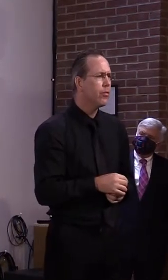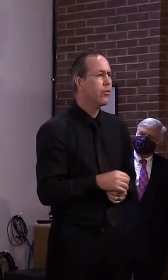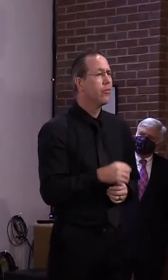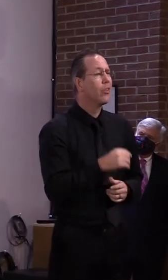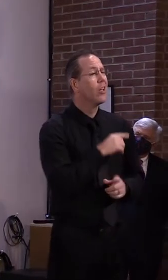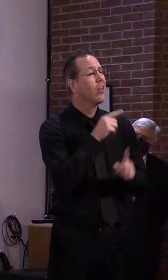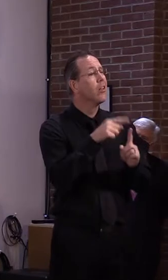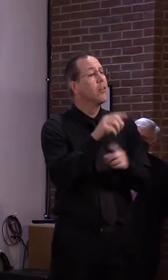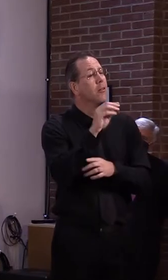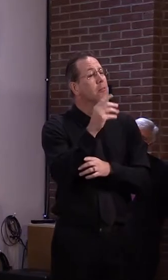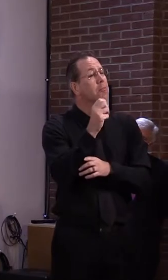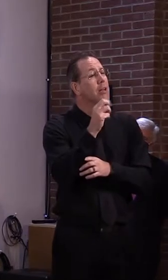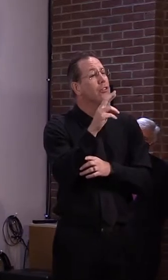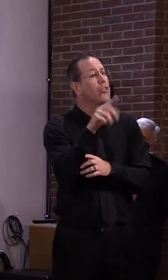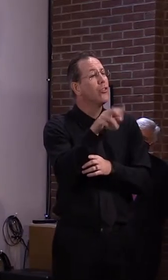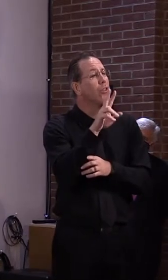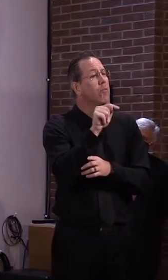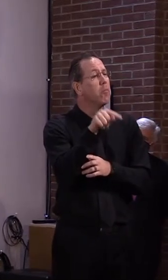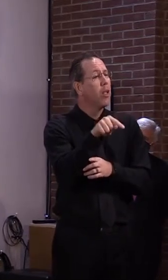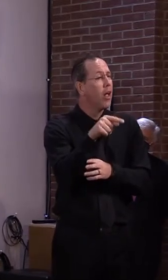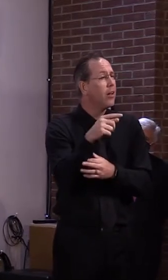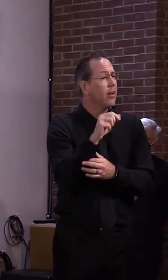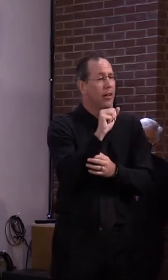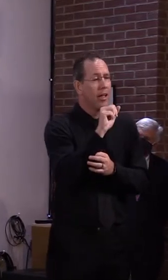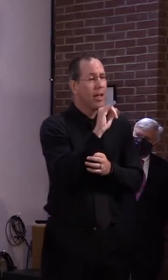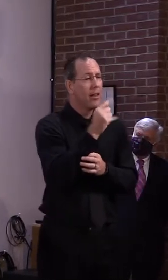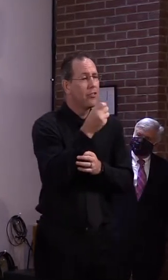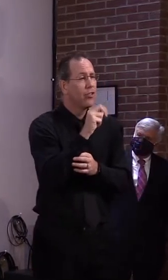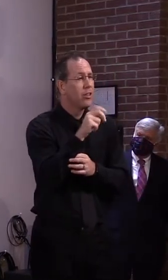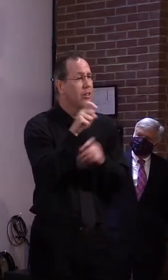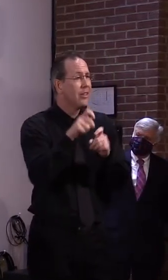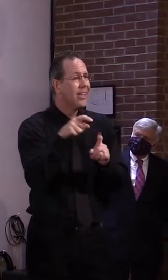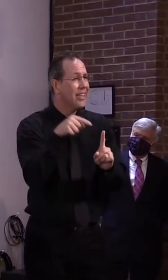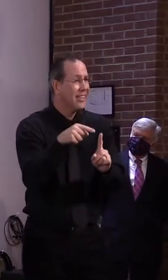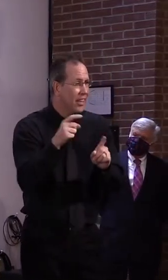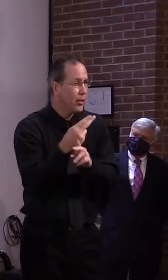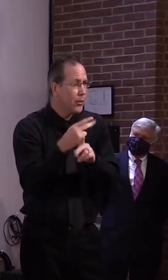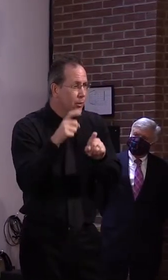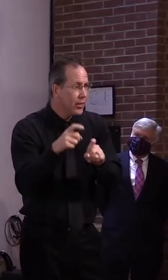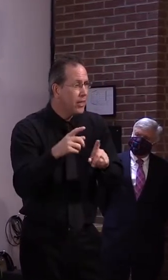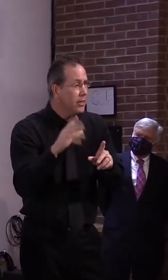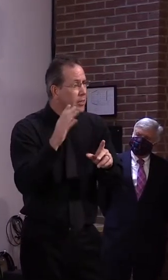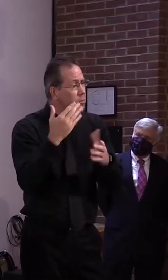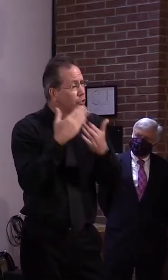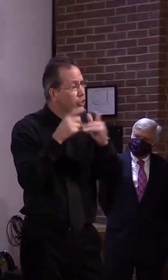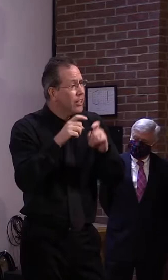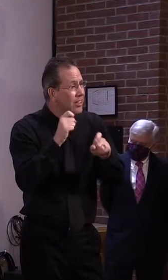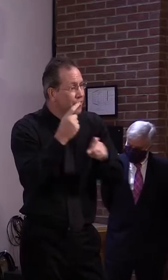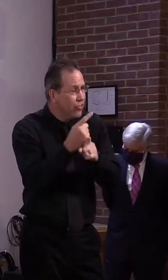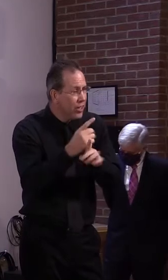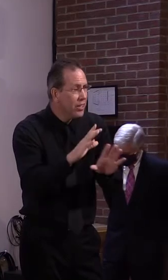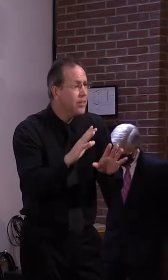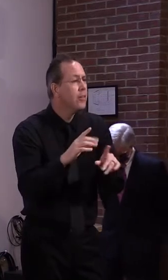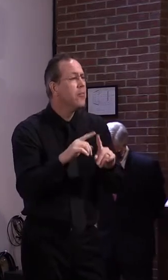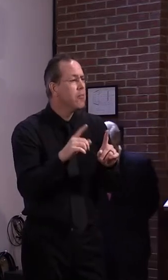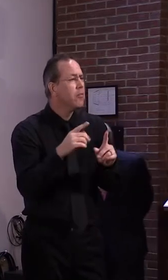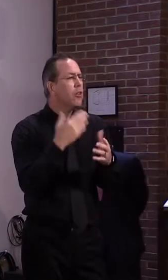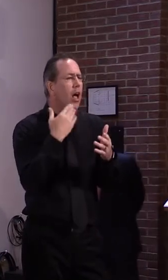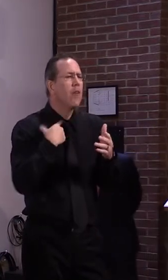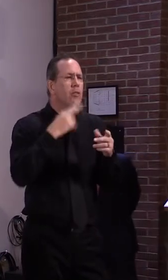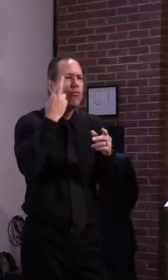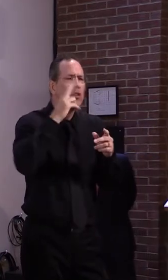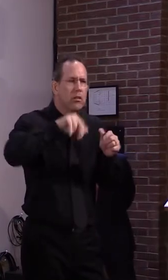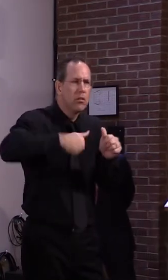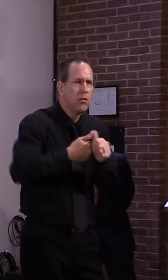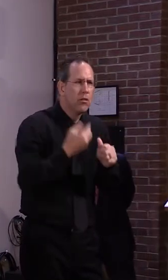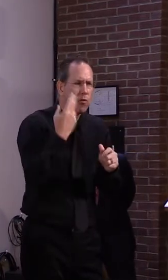along, this test has a role to play, and it needs to be utilized cognizant of what that